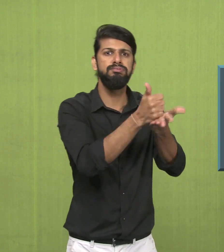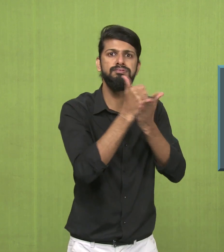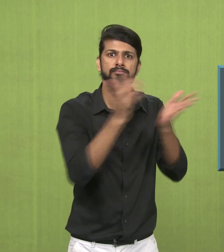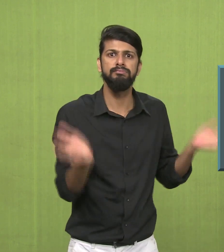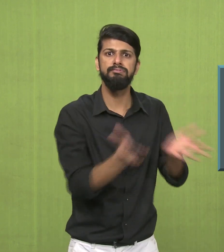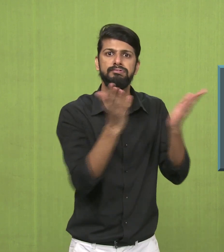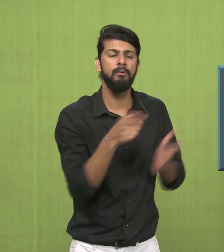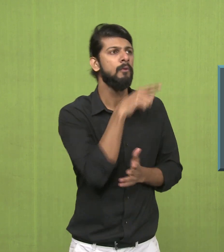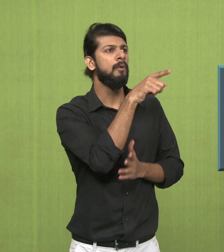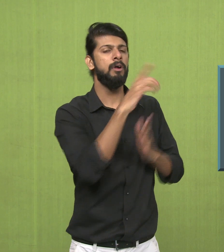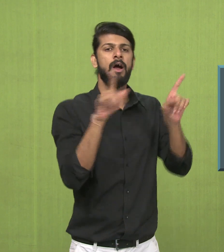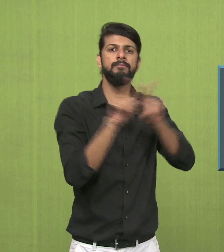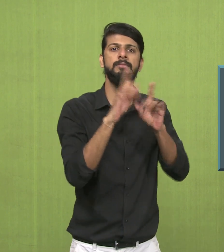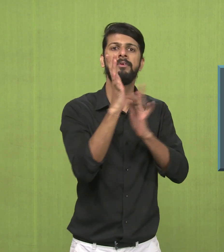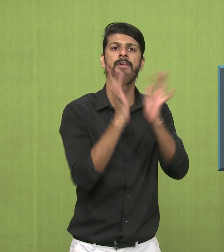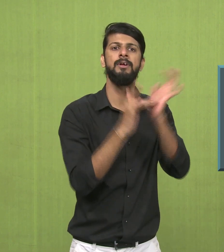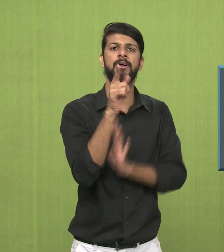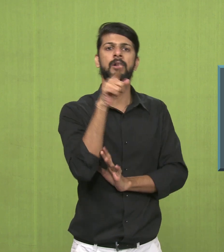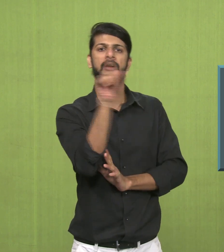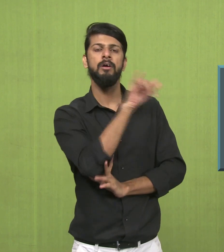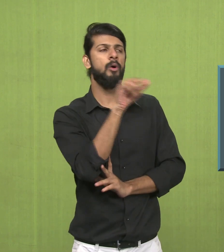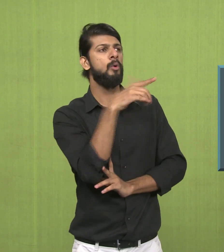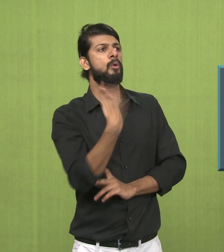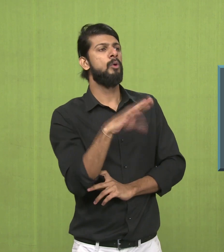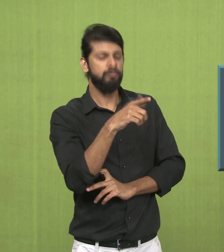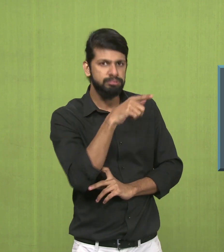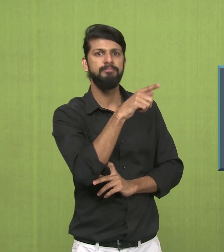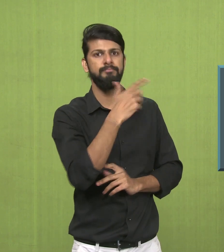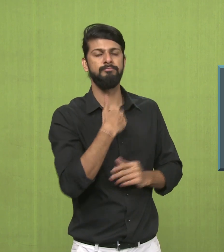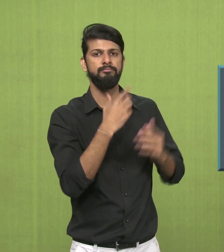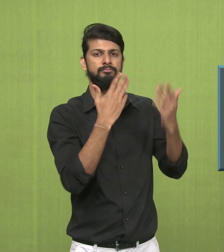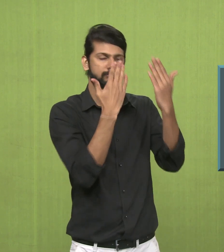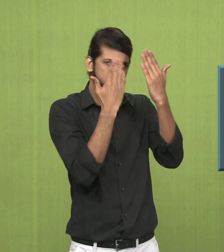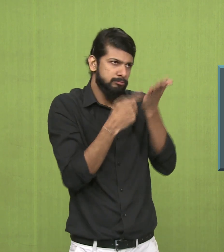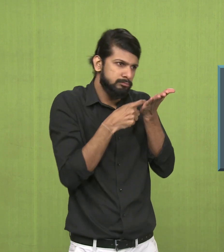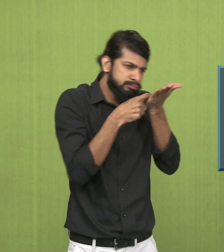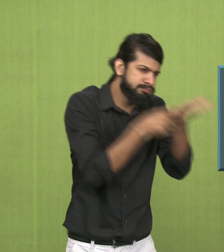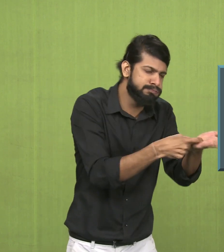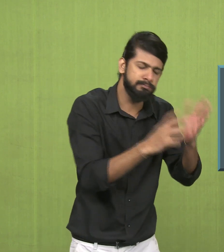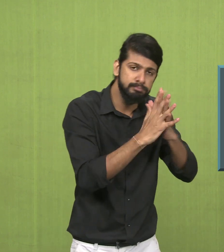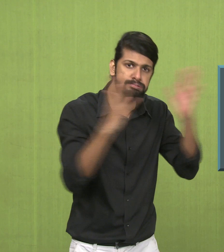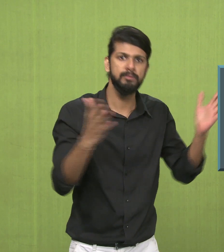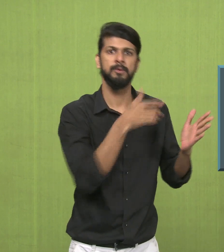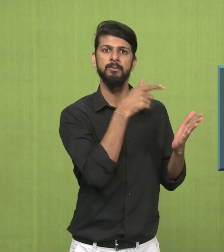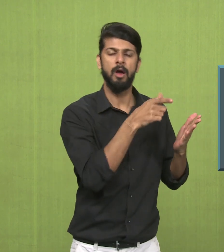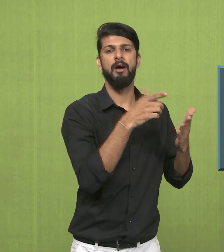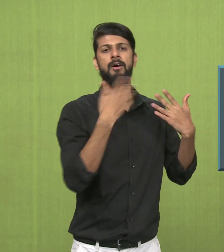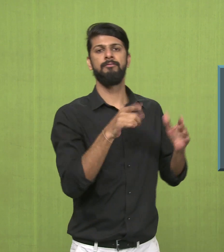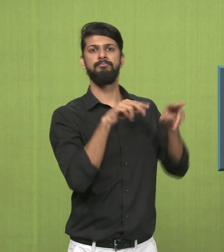he always wanted to explore this image, this ideology of what mother actually means, what motherhood